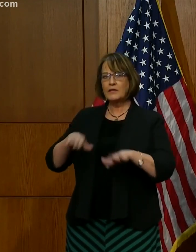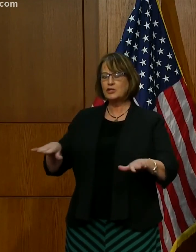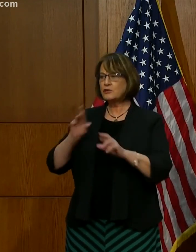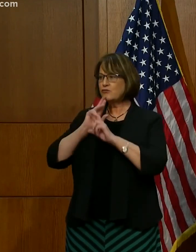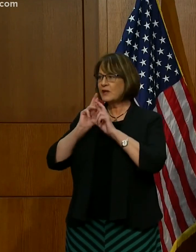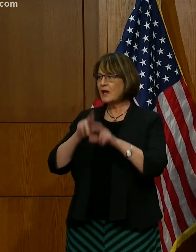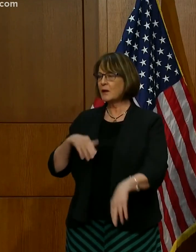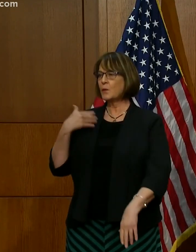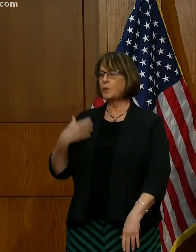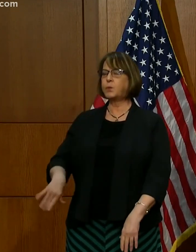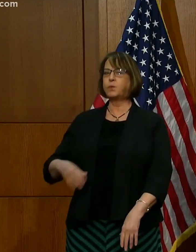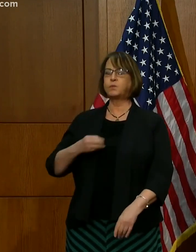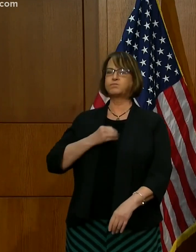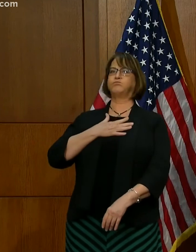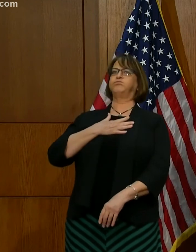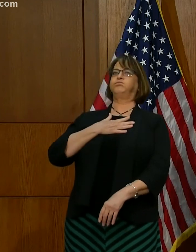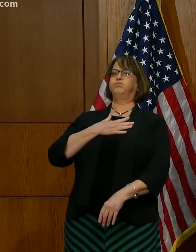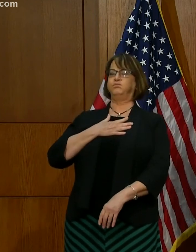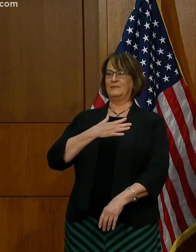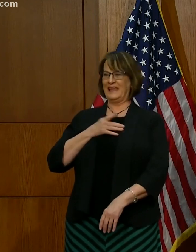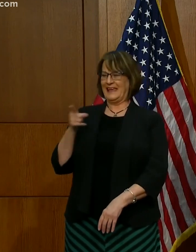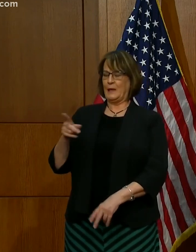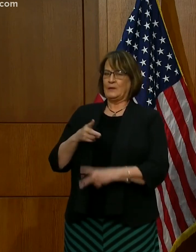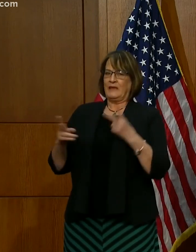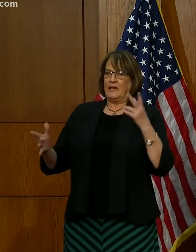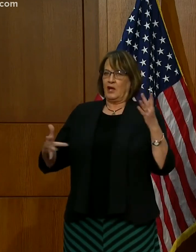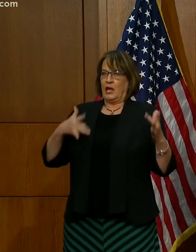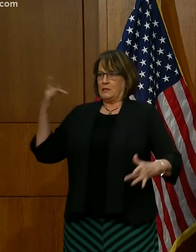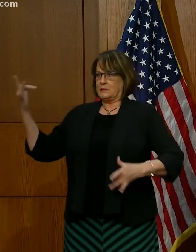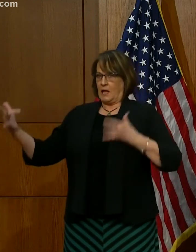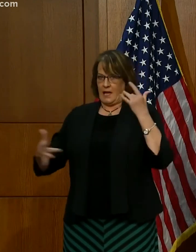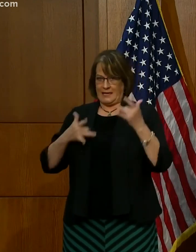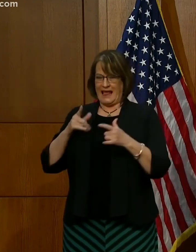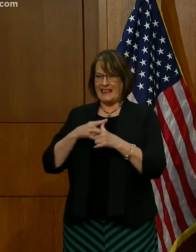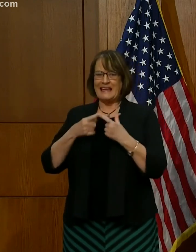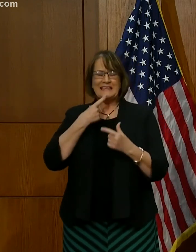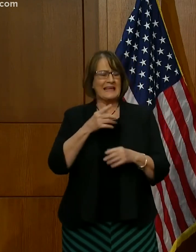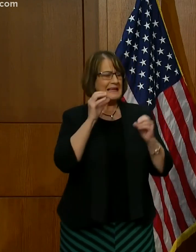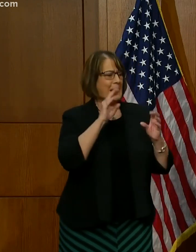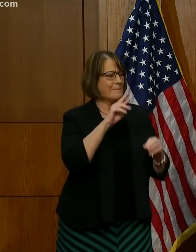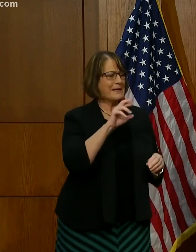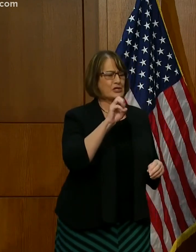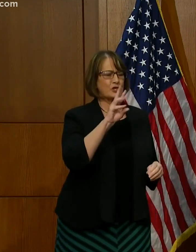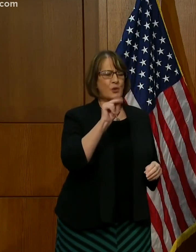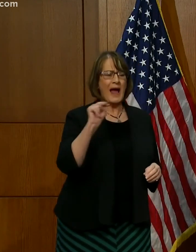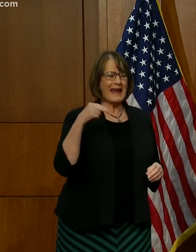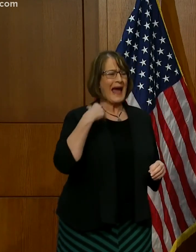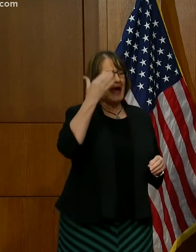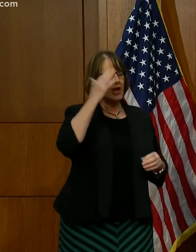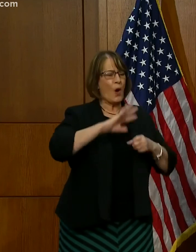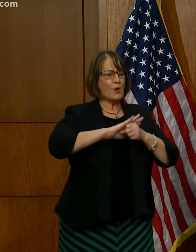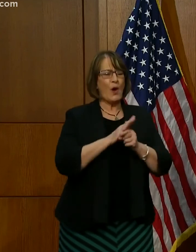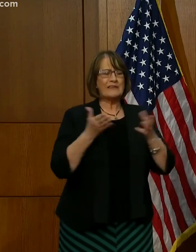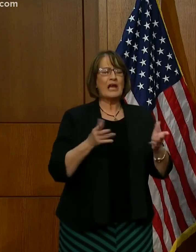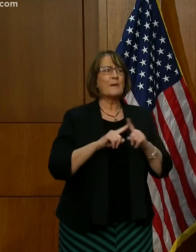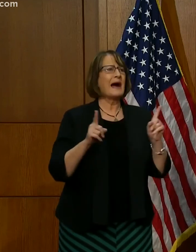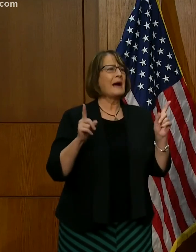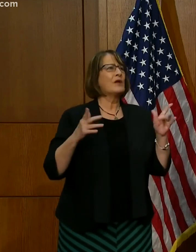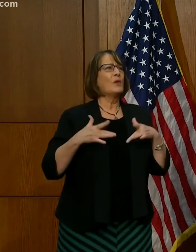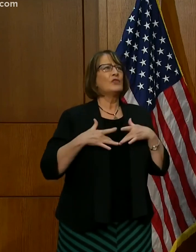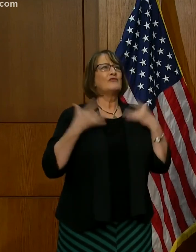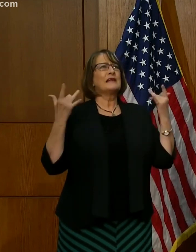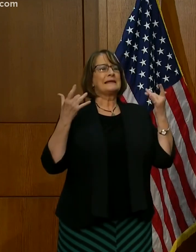That meant a lot. He was excited. Then he went on to say, "Mr. Swan, I know COVID is here, but I'm just so glad I get to see